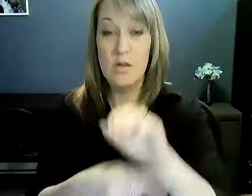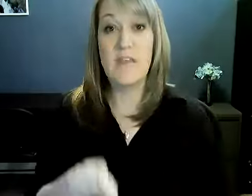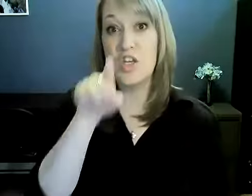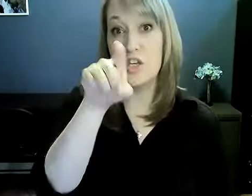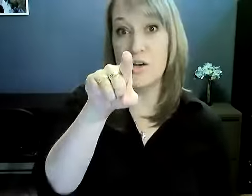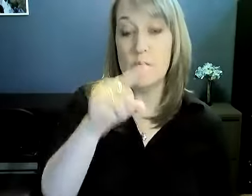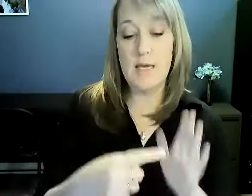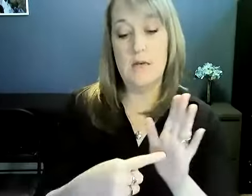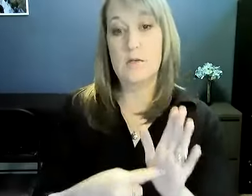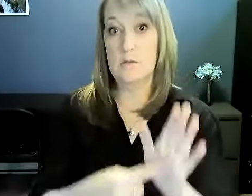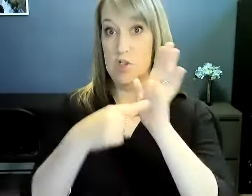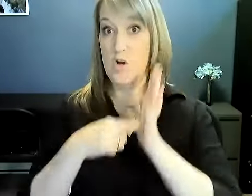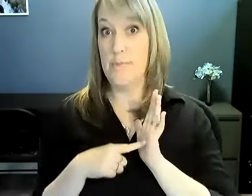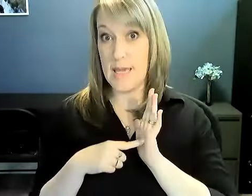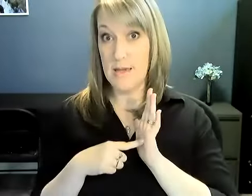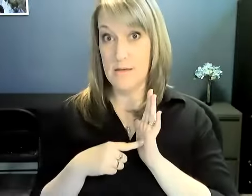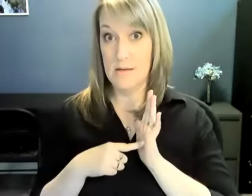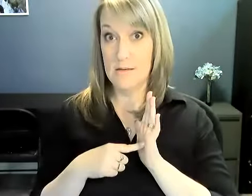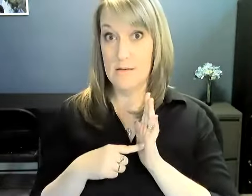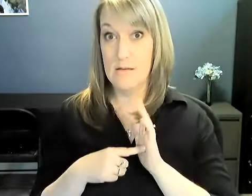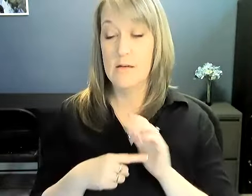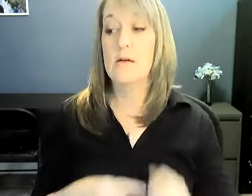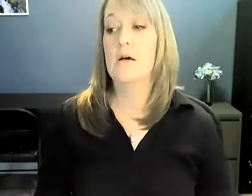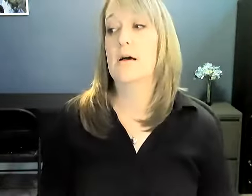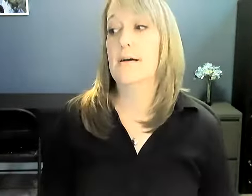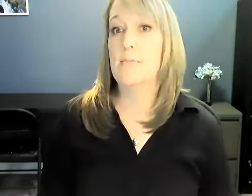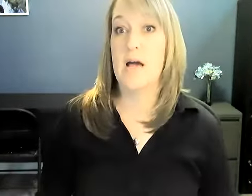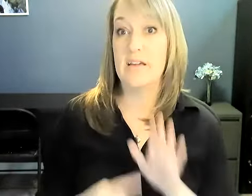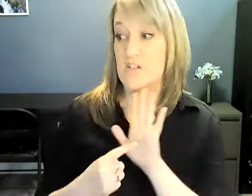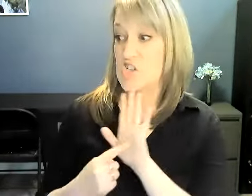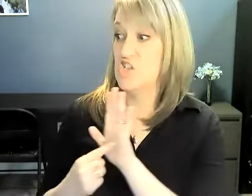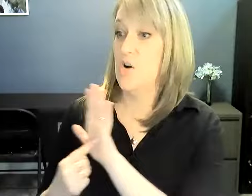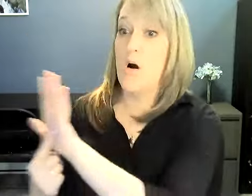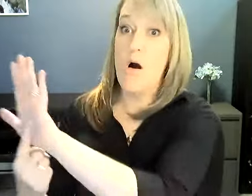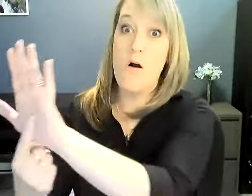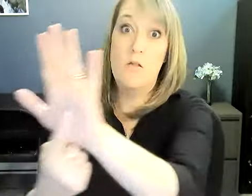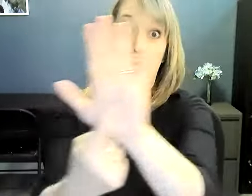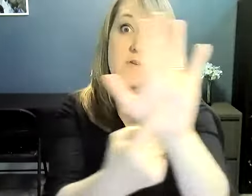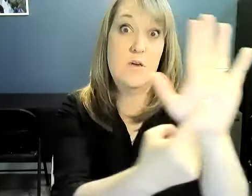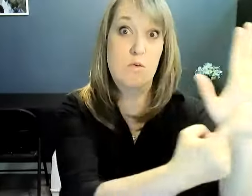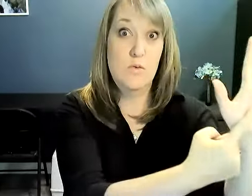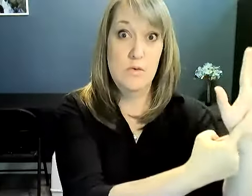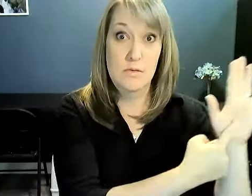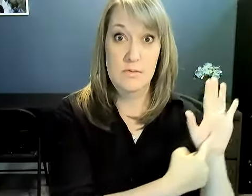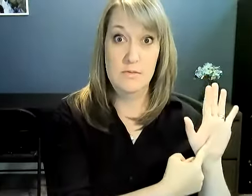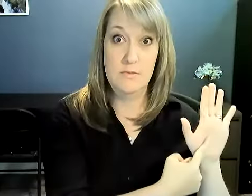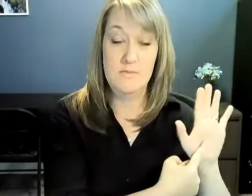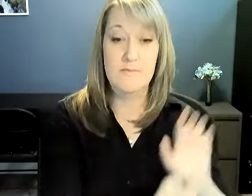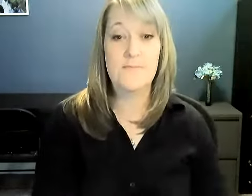then you can show me. I can show all of you.